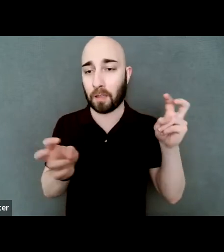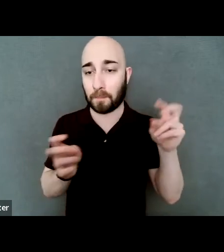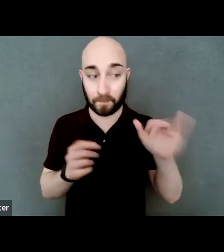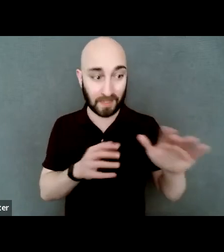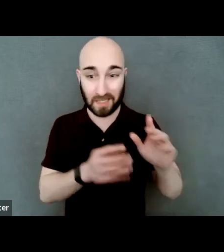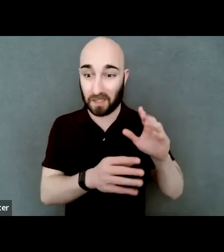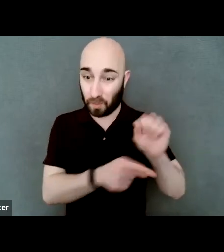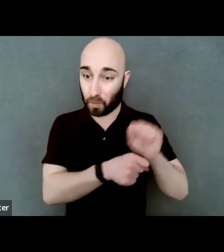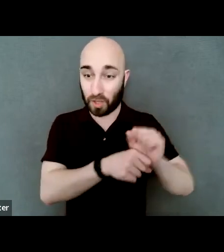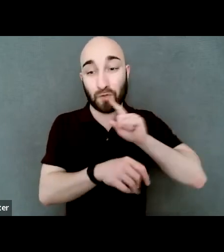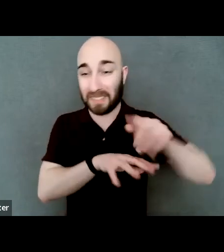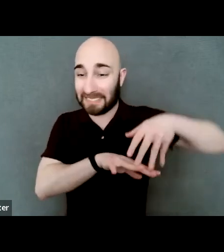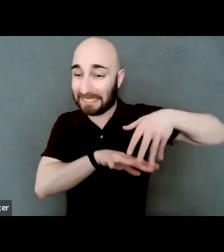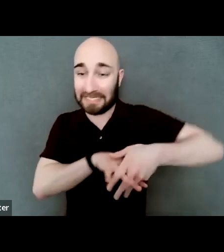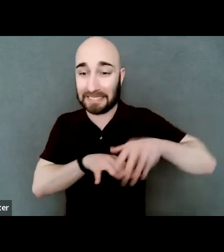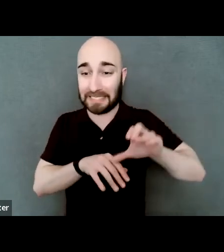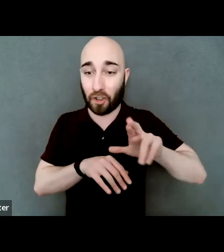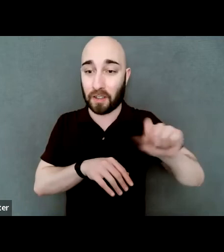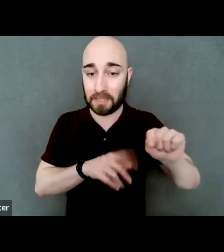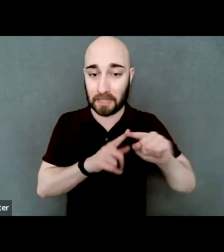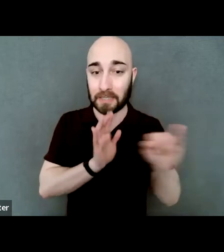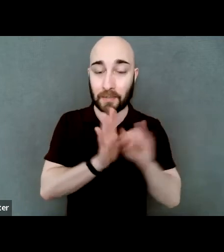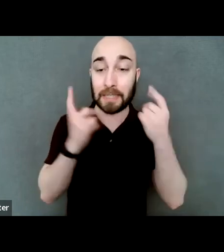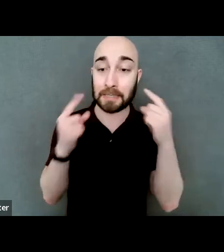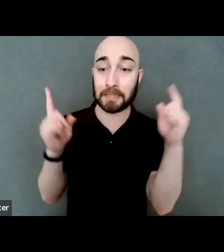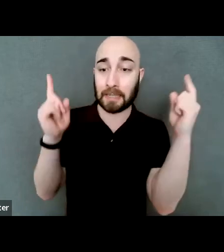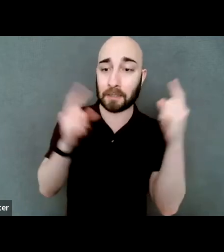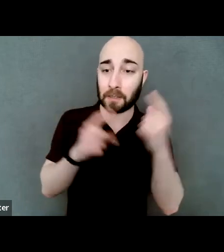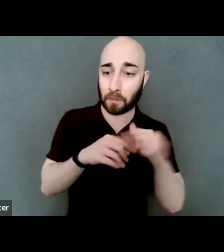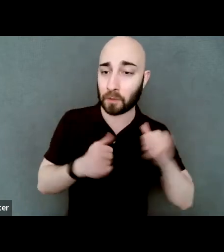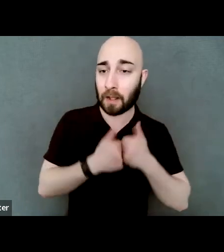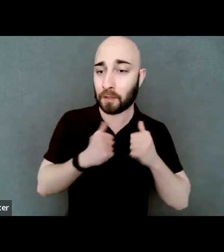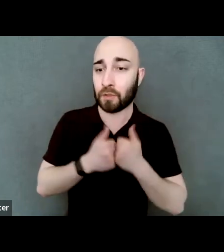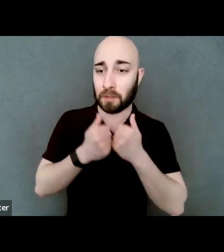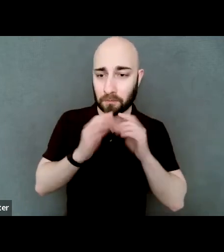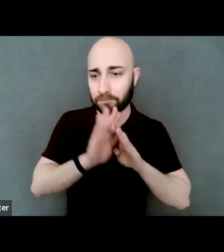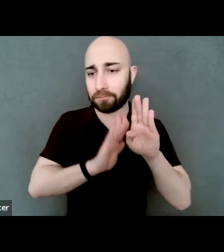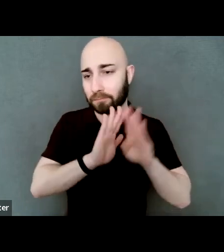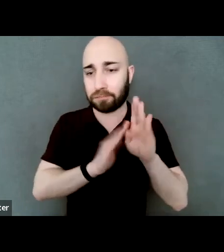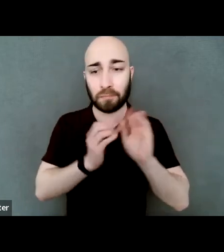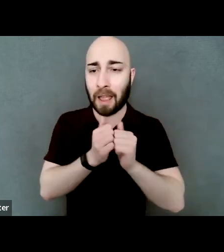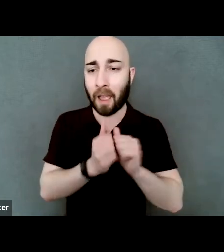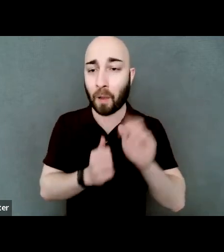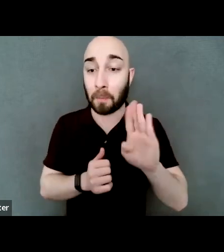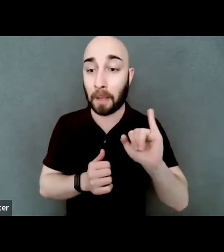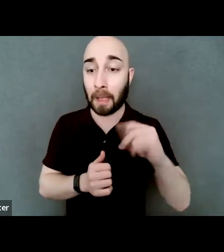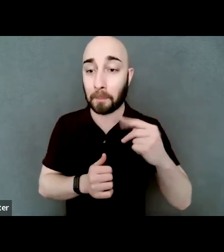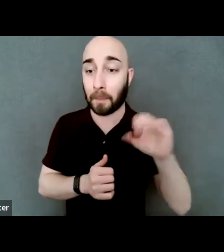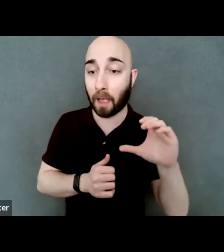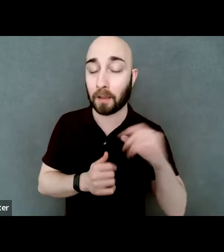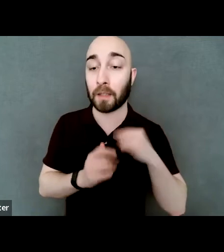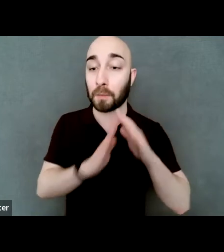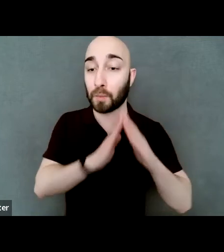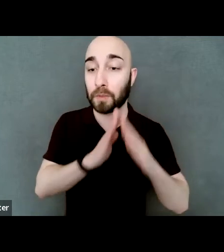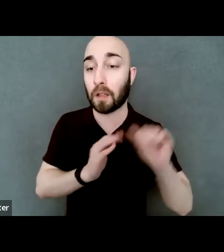and emphasizes success over challenges and focuses on how BIPOC individuals and communities